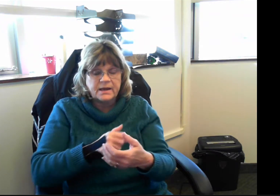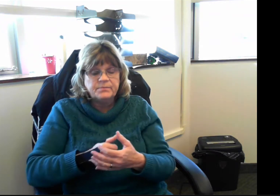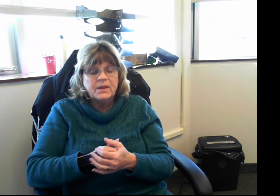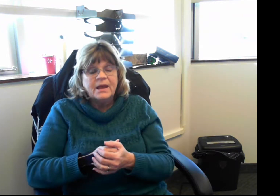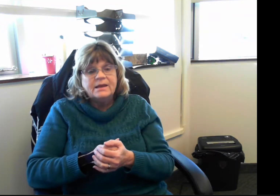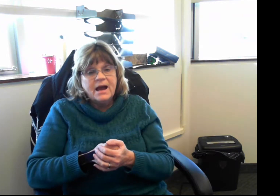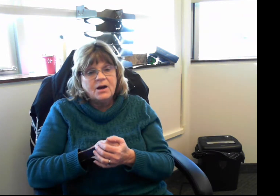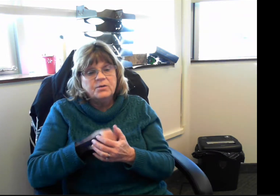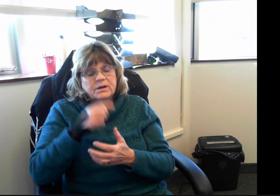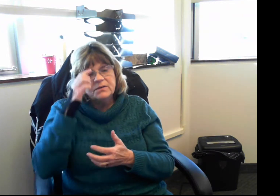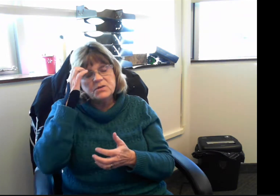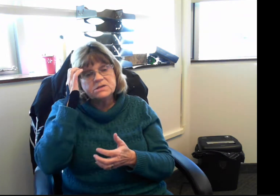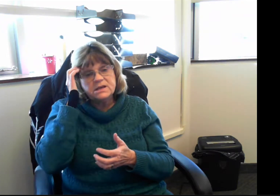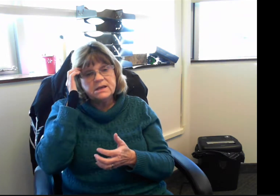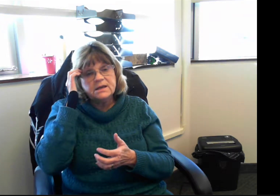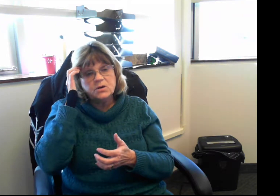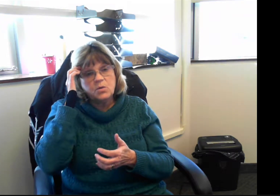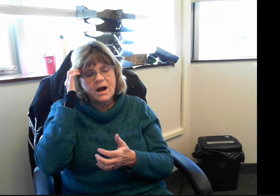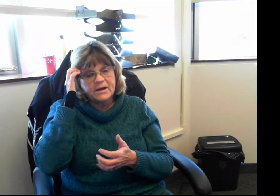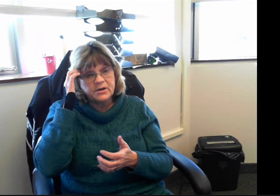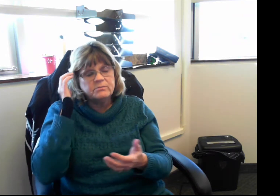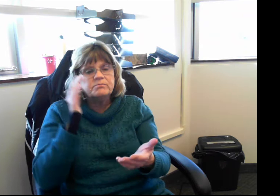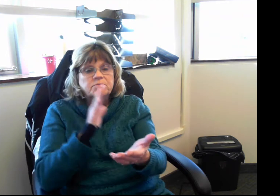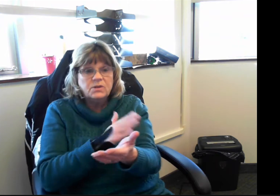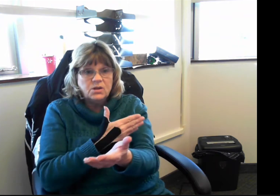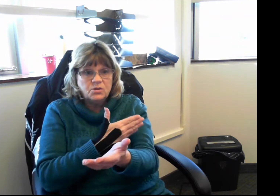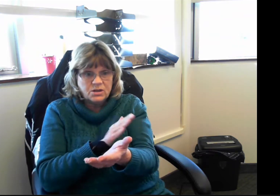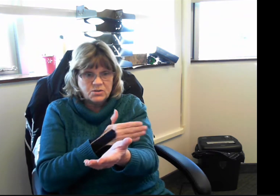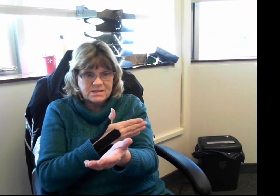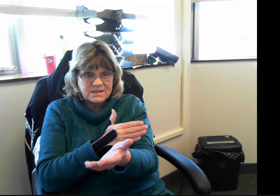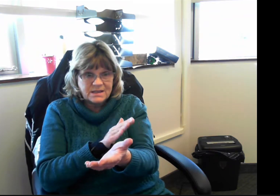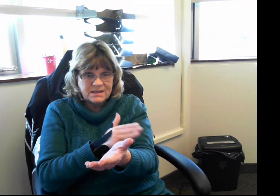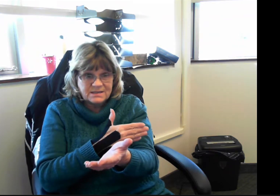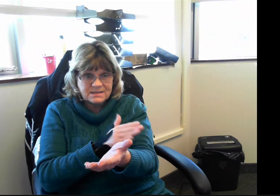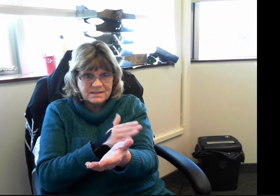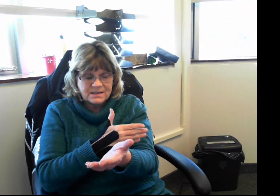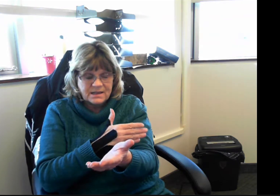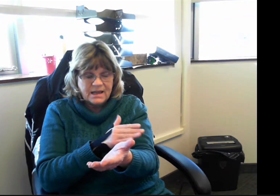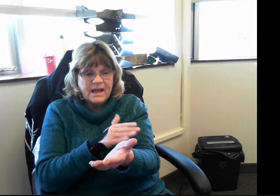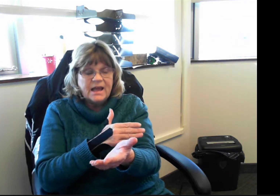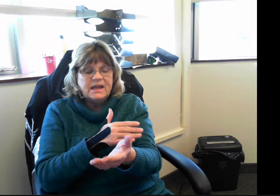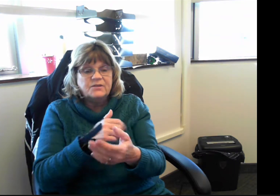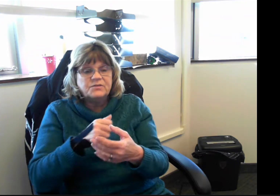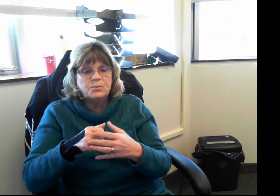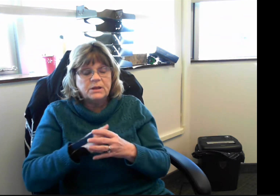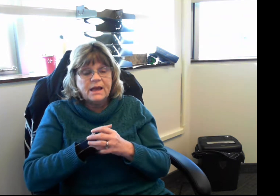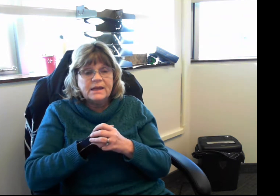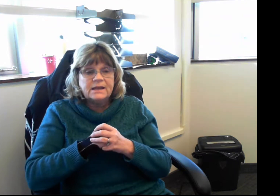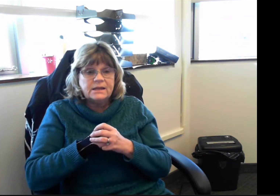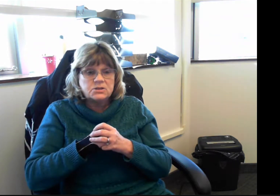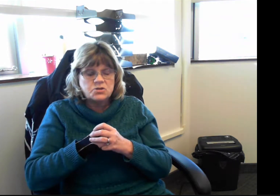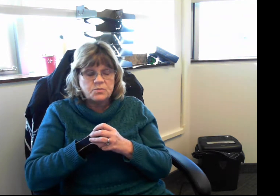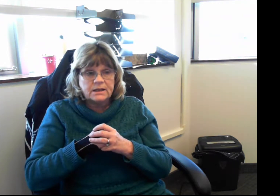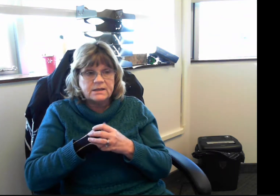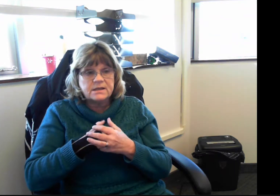Okay. Now, if they're singing in a choir, you can use this. If they're playing an instrument, let's say